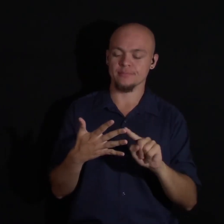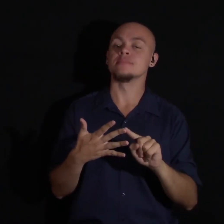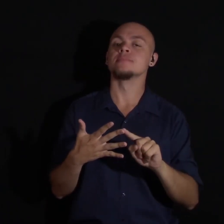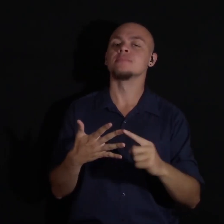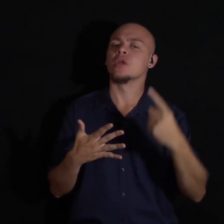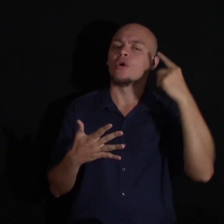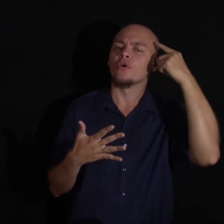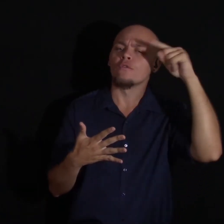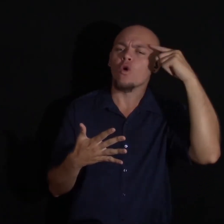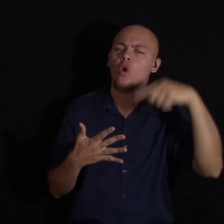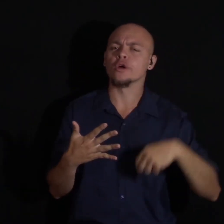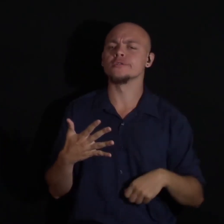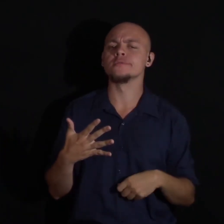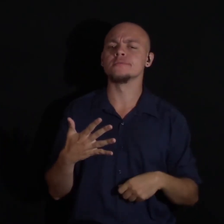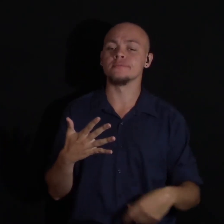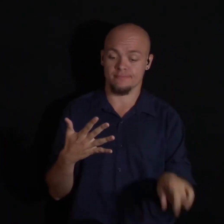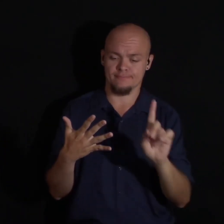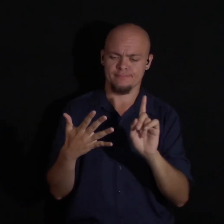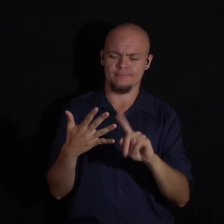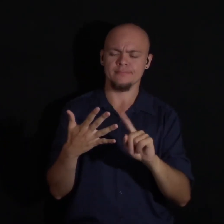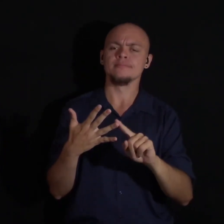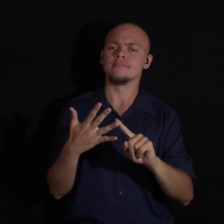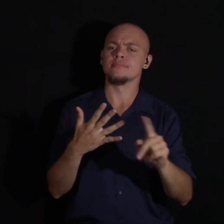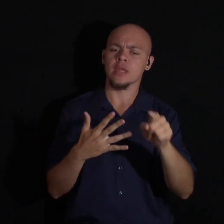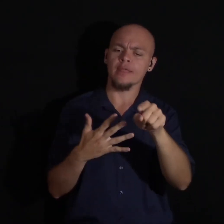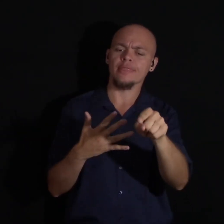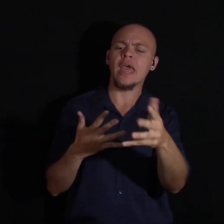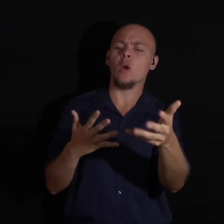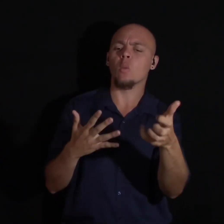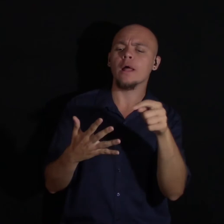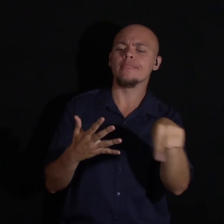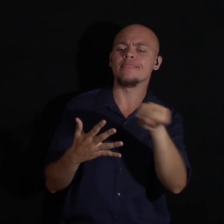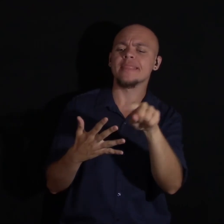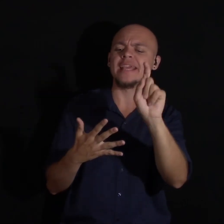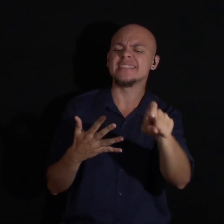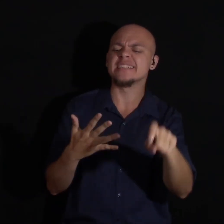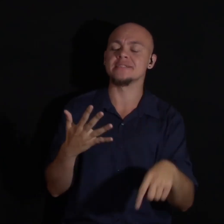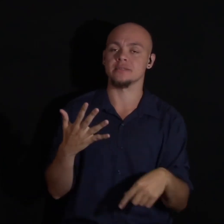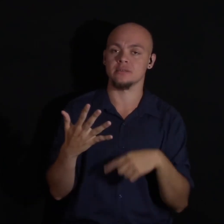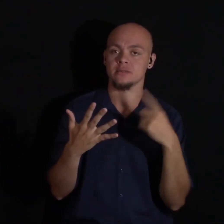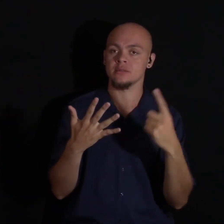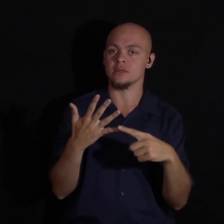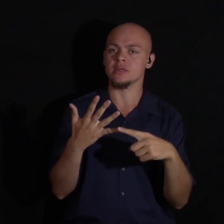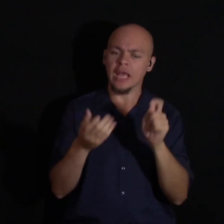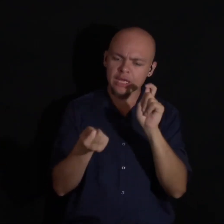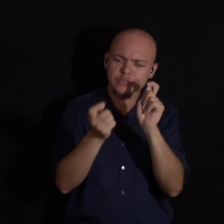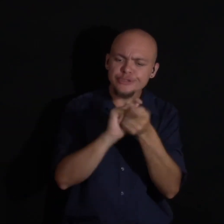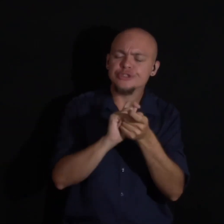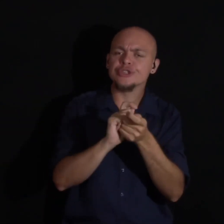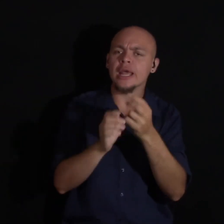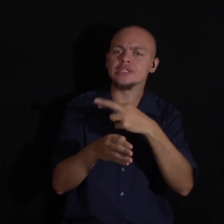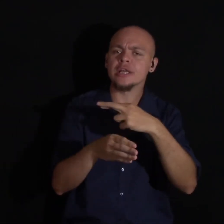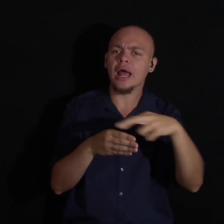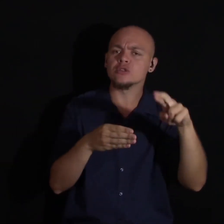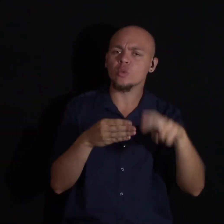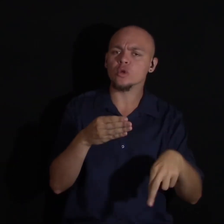Who do you do it for? What do they want or need? How do they change as a result?